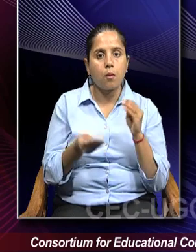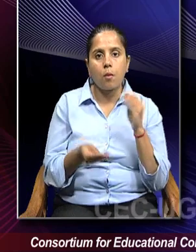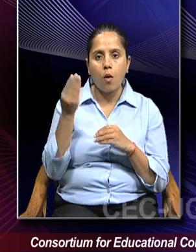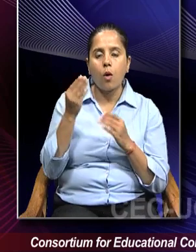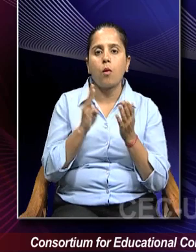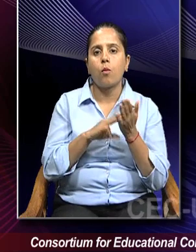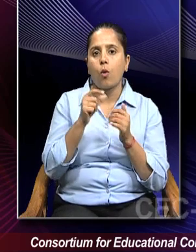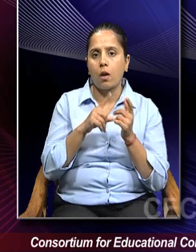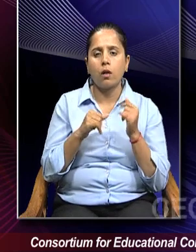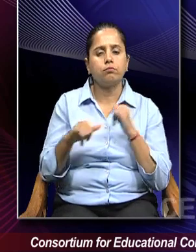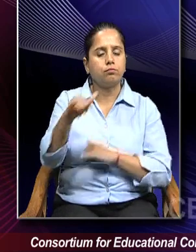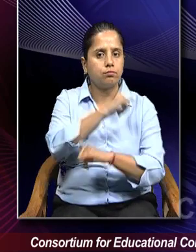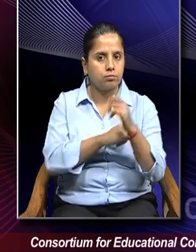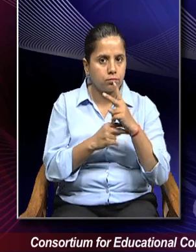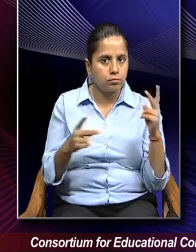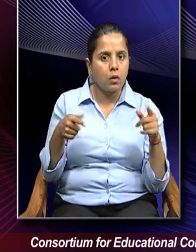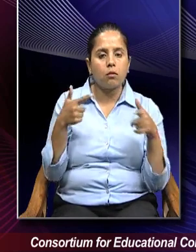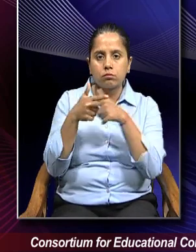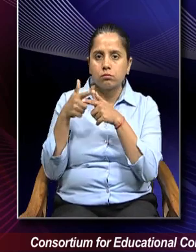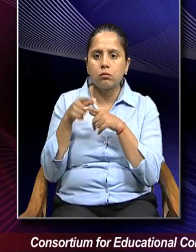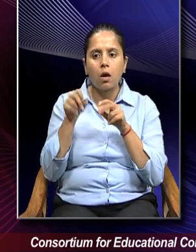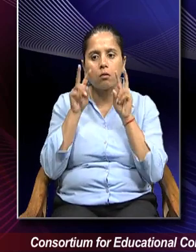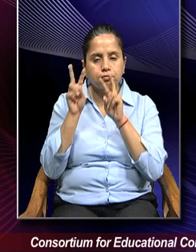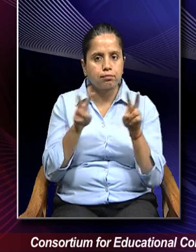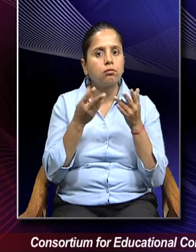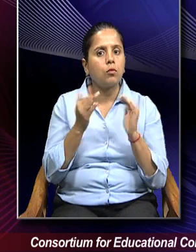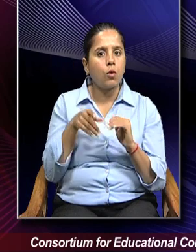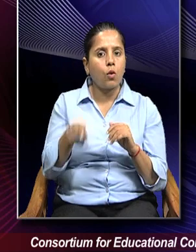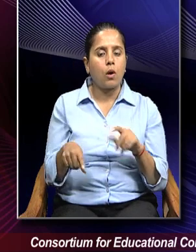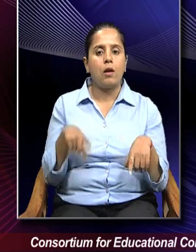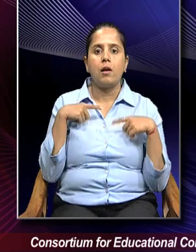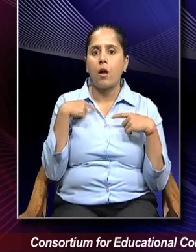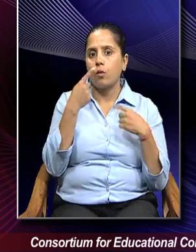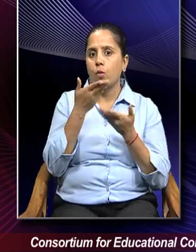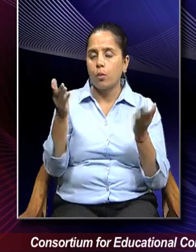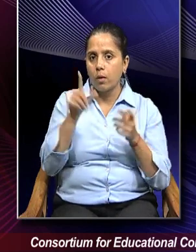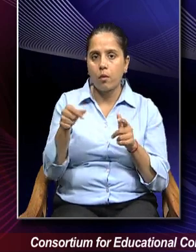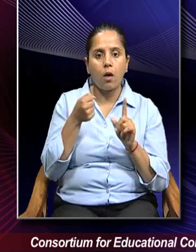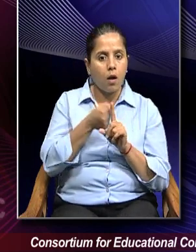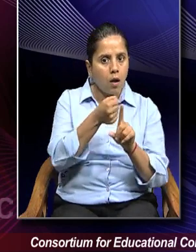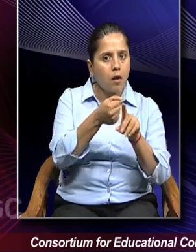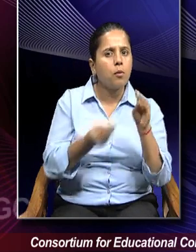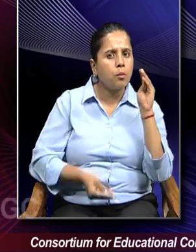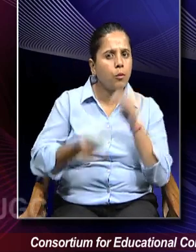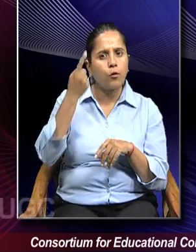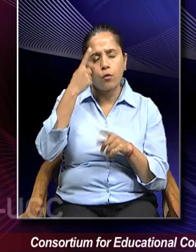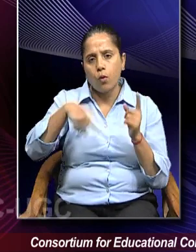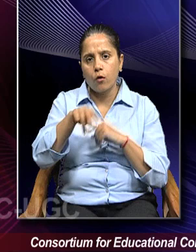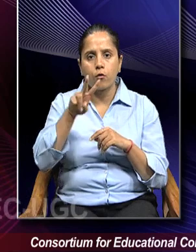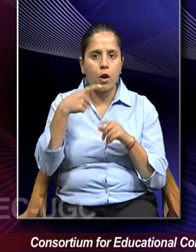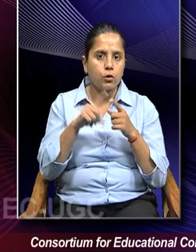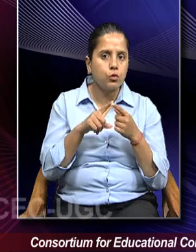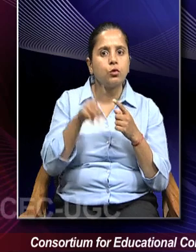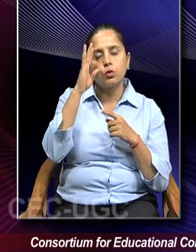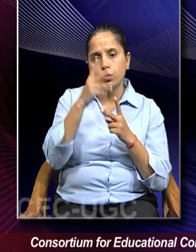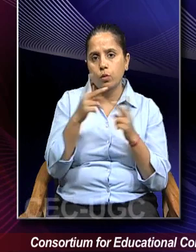and contradictions can be observed even in the lives of those who advocate extreme form of virtue theory,